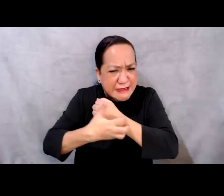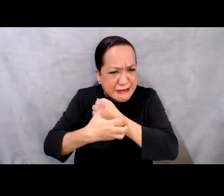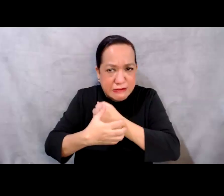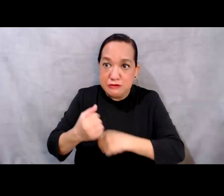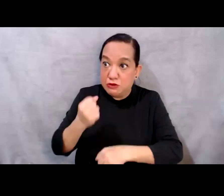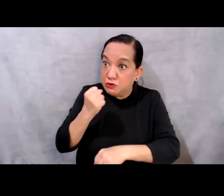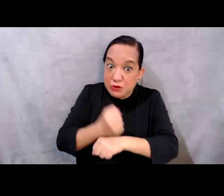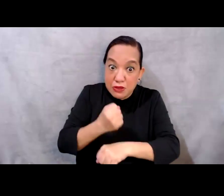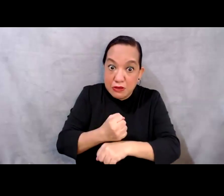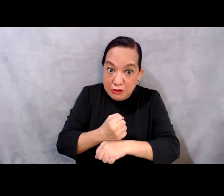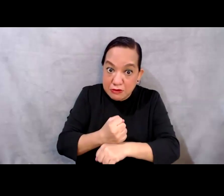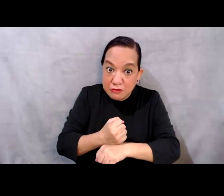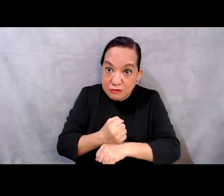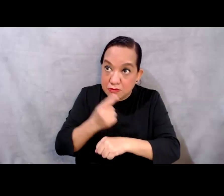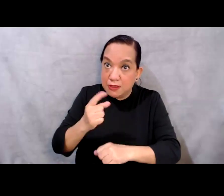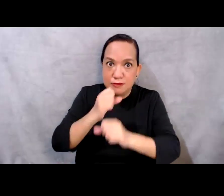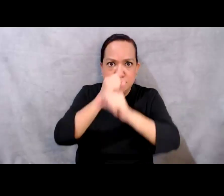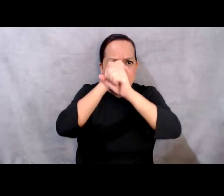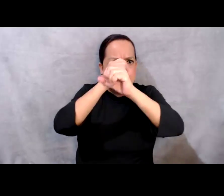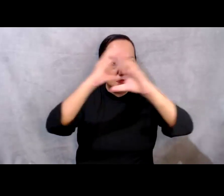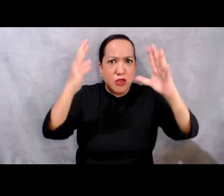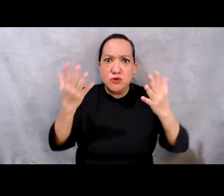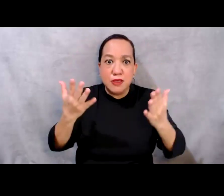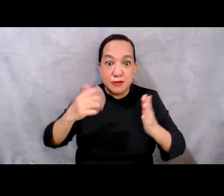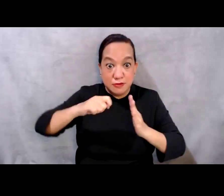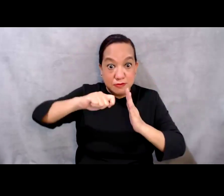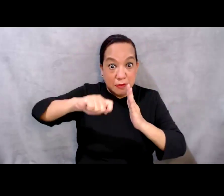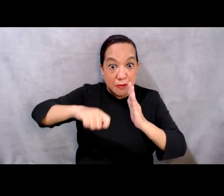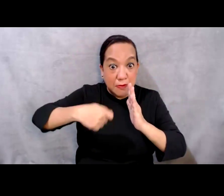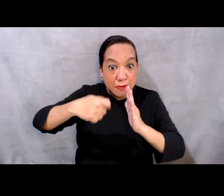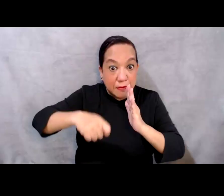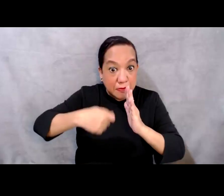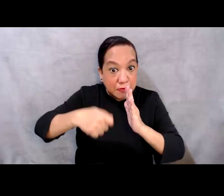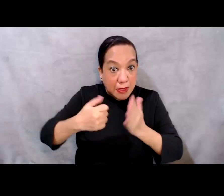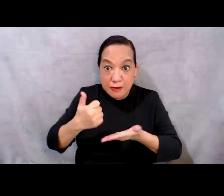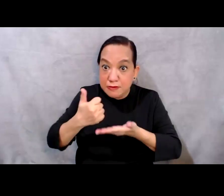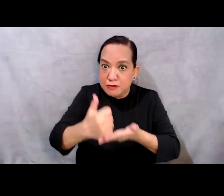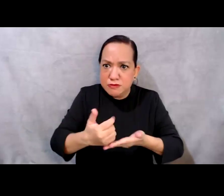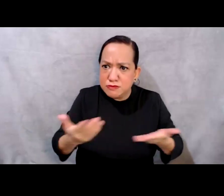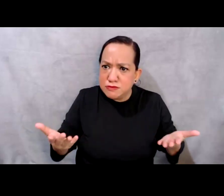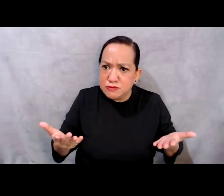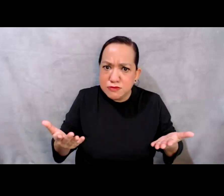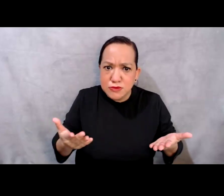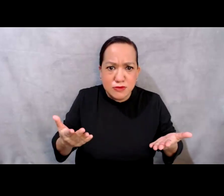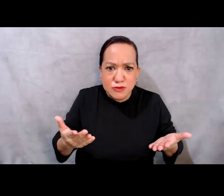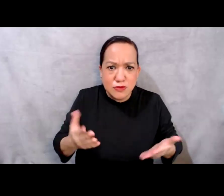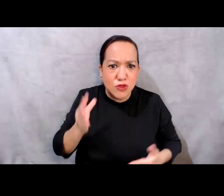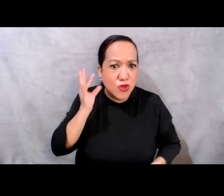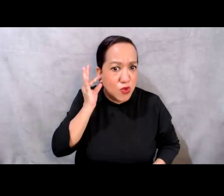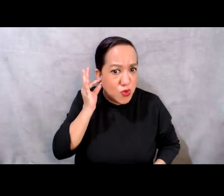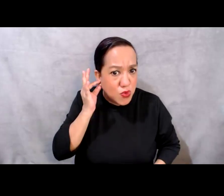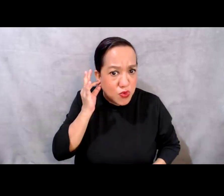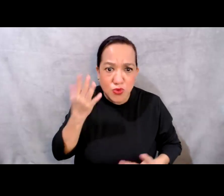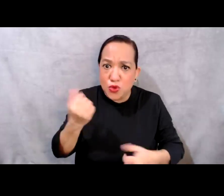and women because you include women in consultations. Renewables are getting a bad reputation now because